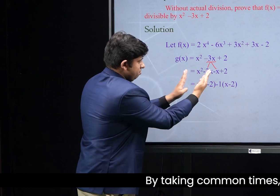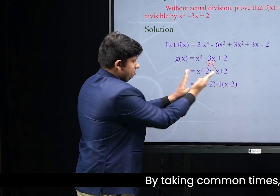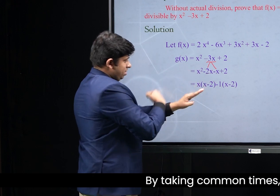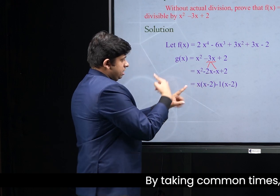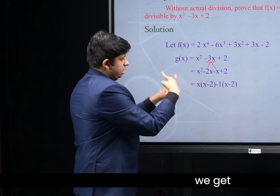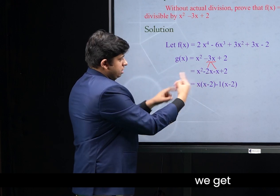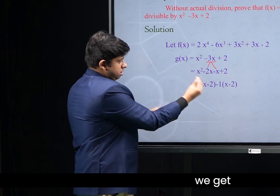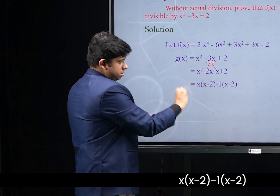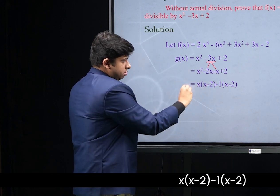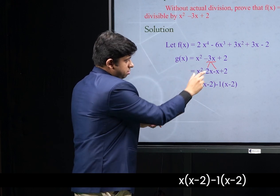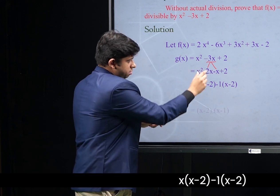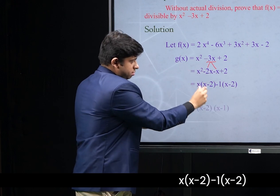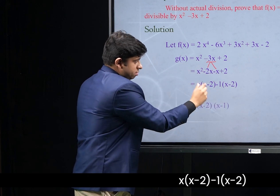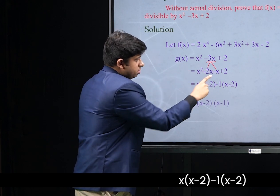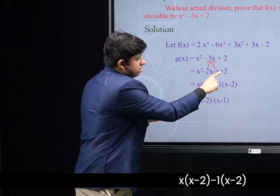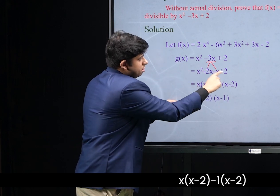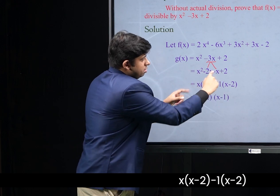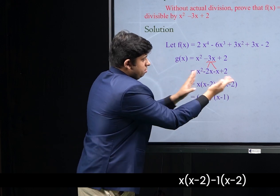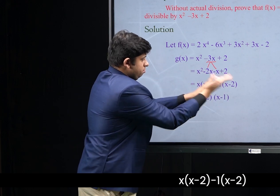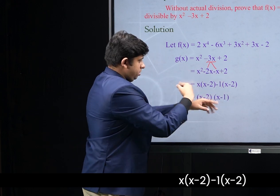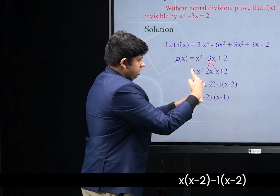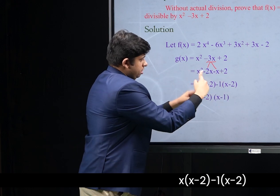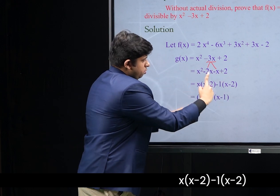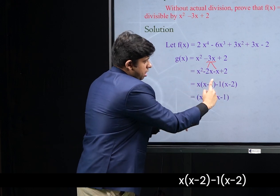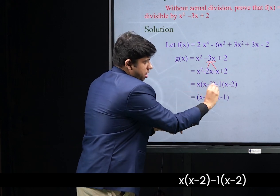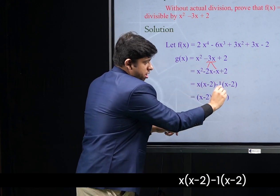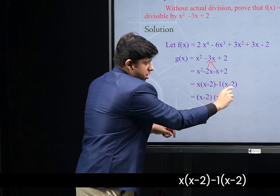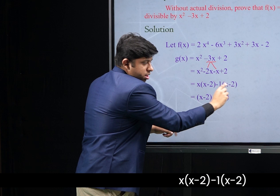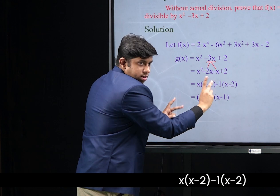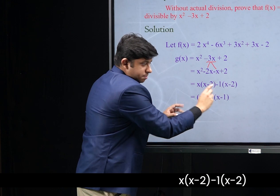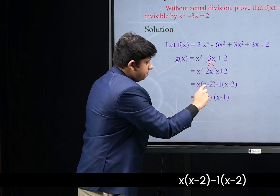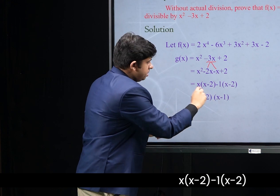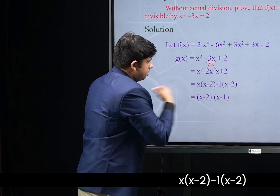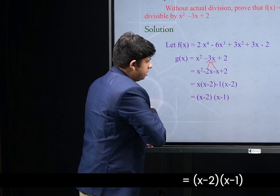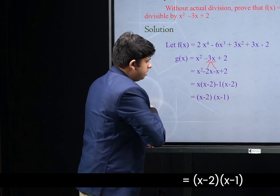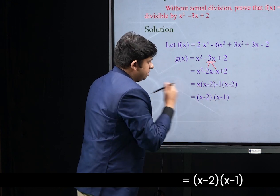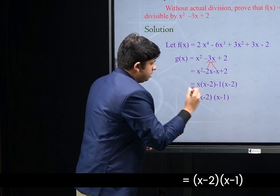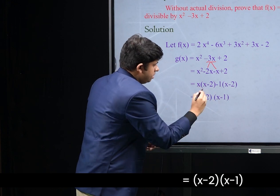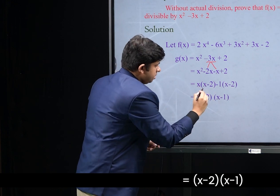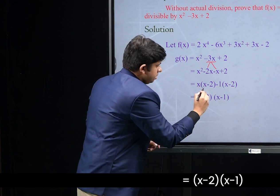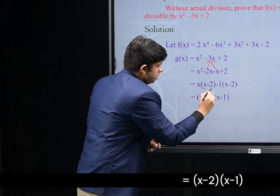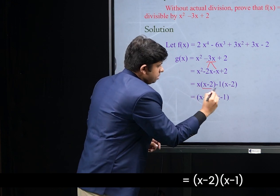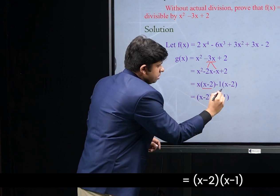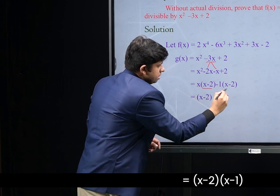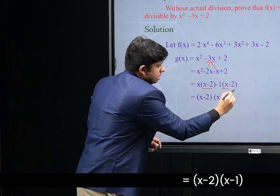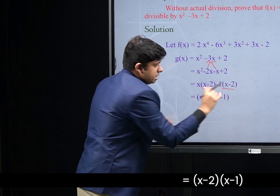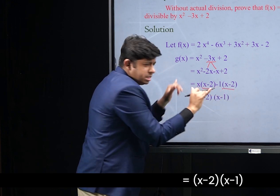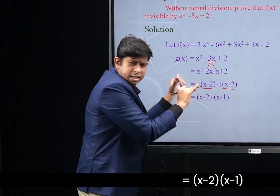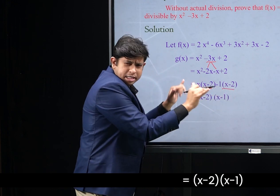common terms, we get x into x minus 2 minus 1 into x minus 2, which is equal to x minus 2 into x